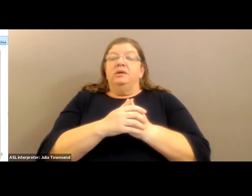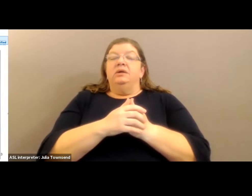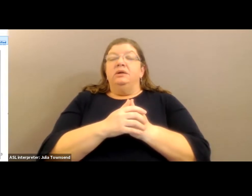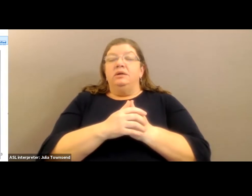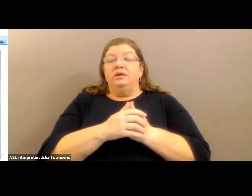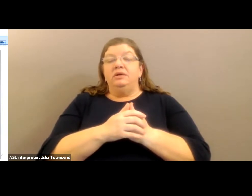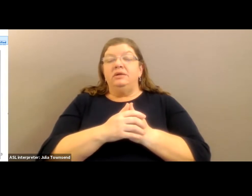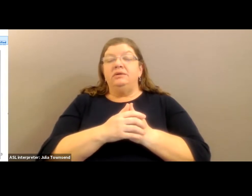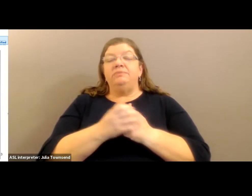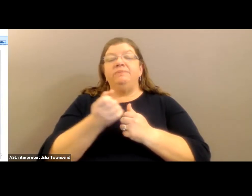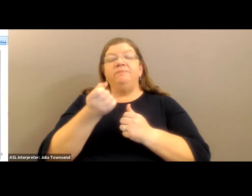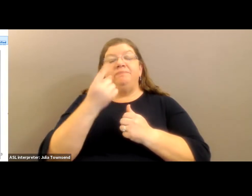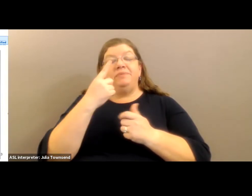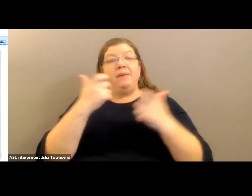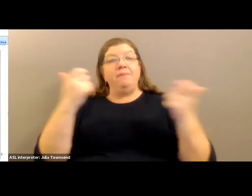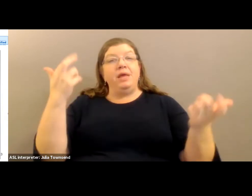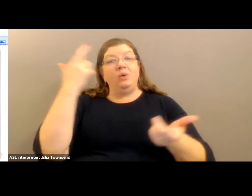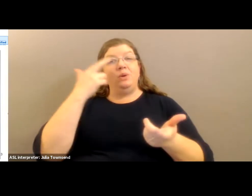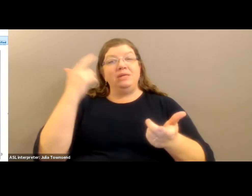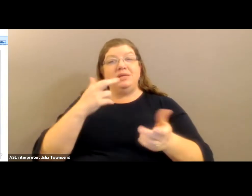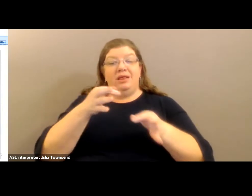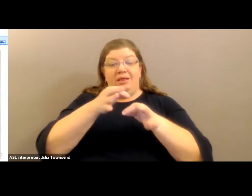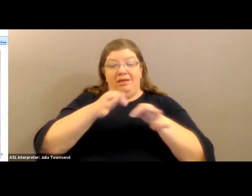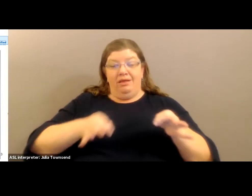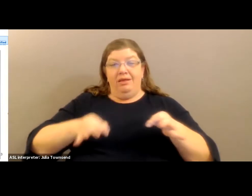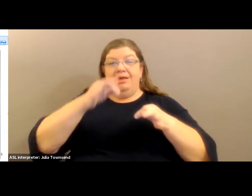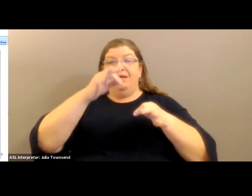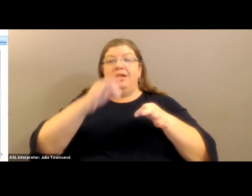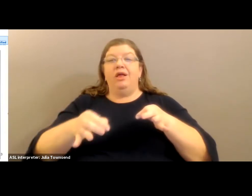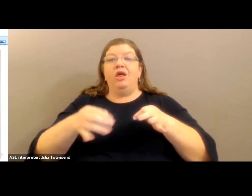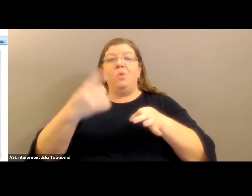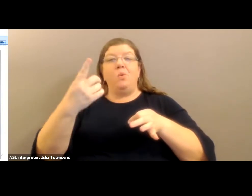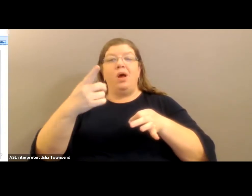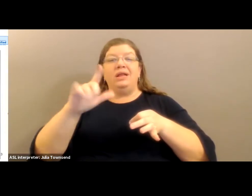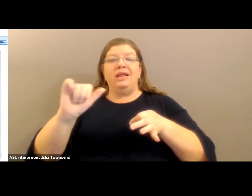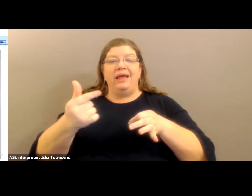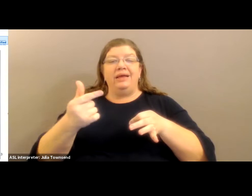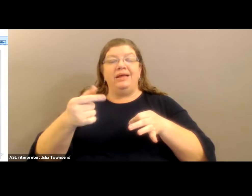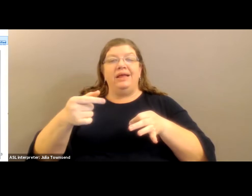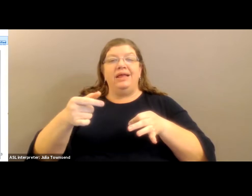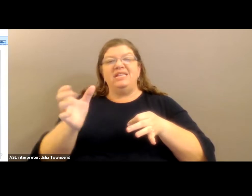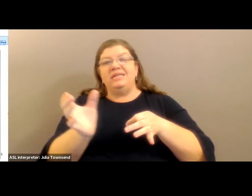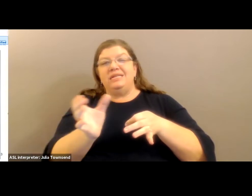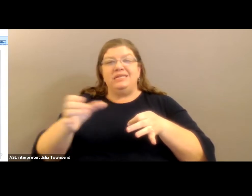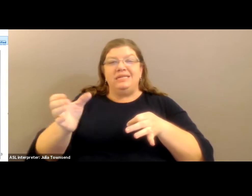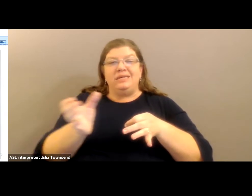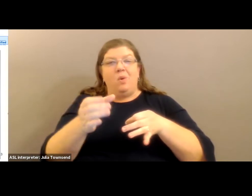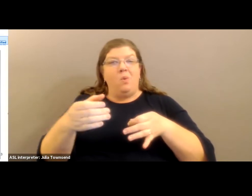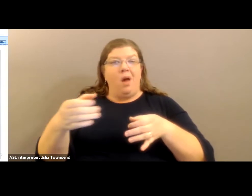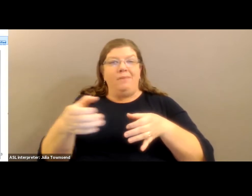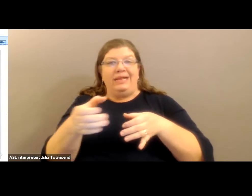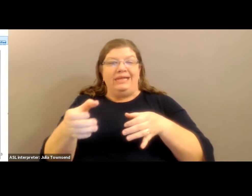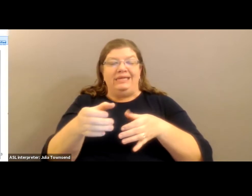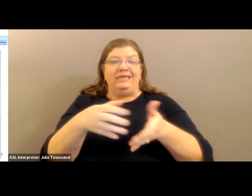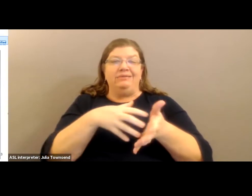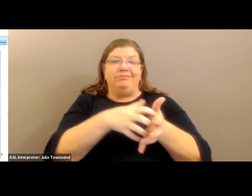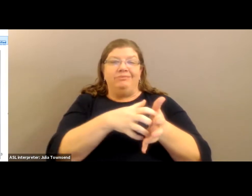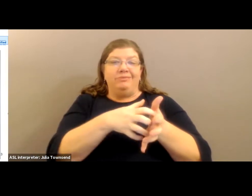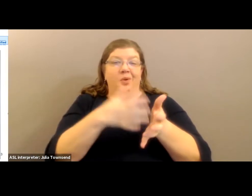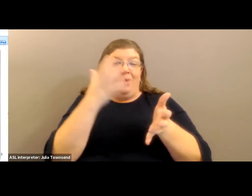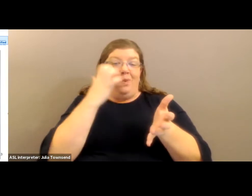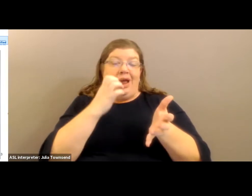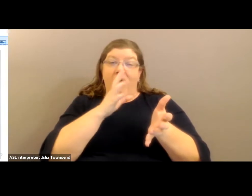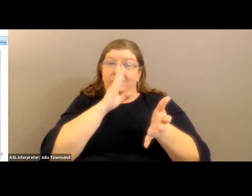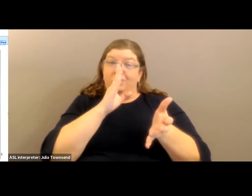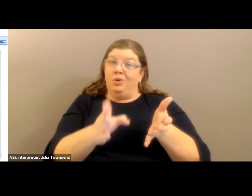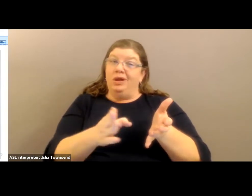But a major reason why the third leg of the stool is missing is because, why it's wobbly is because, I'm gonna be real